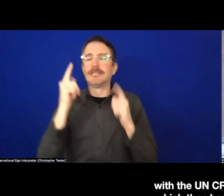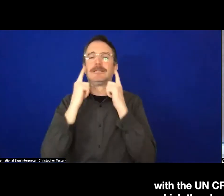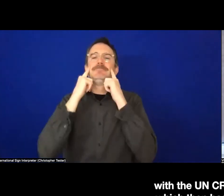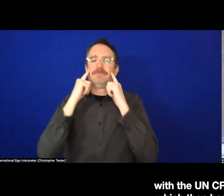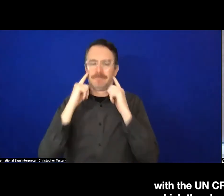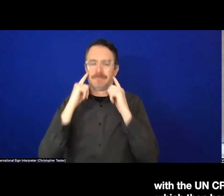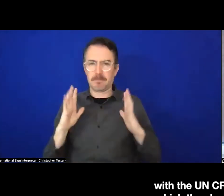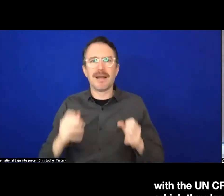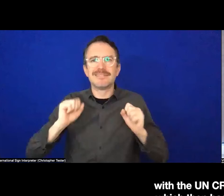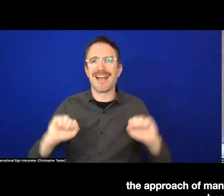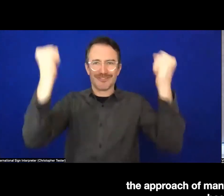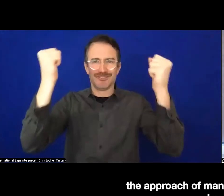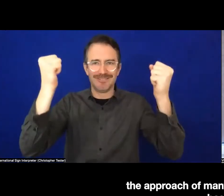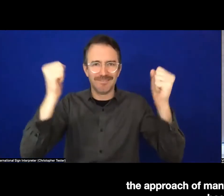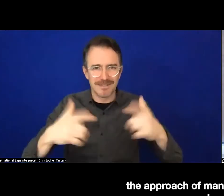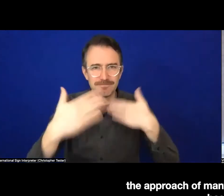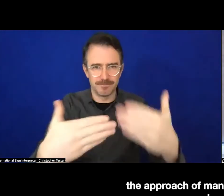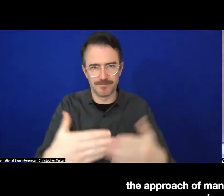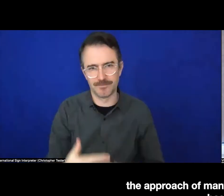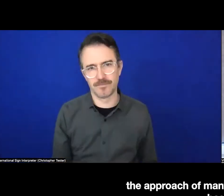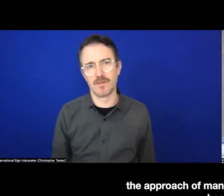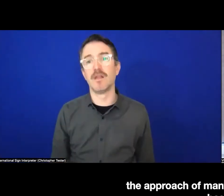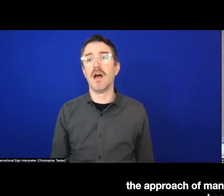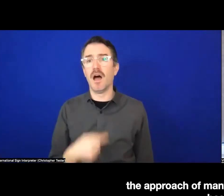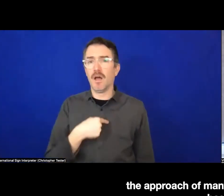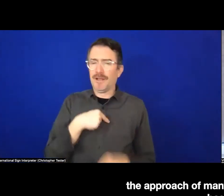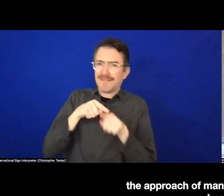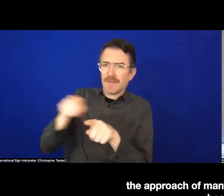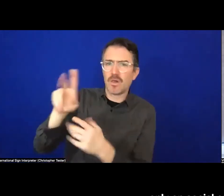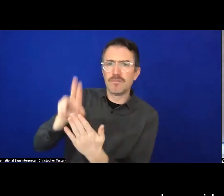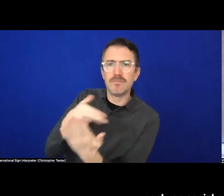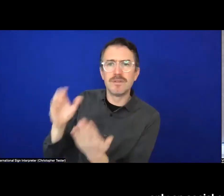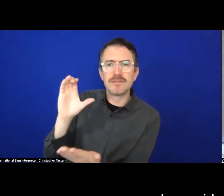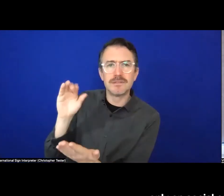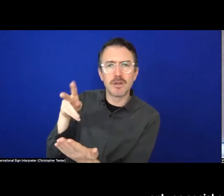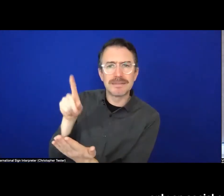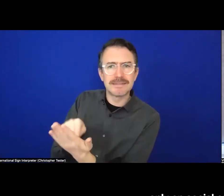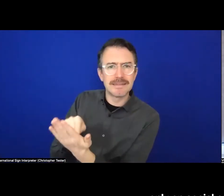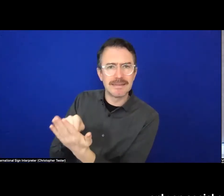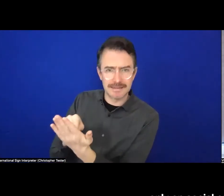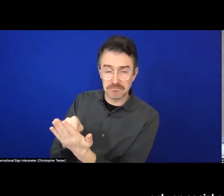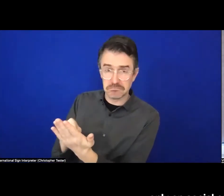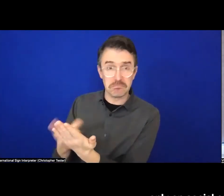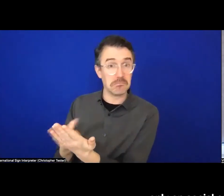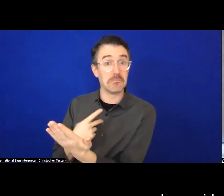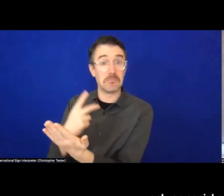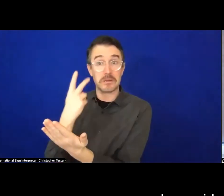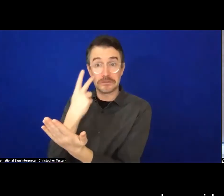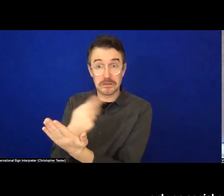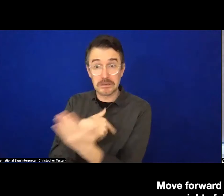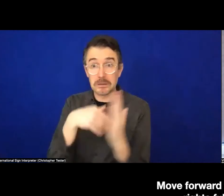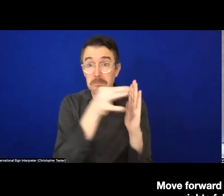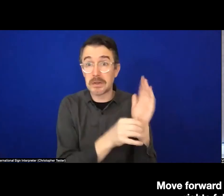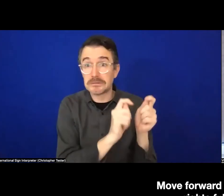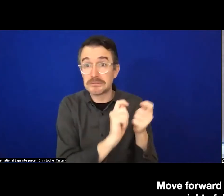principles, which then has transformed the approach of many policy from earlier based only on social or